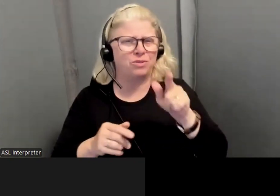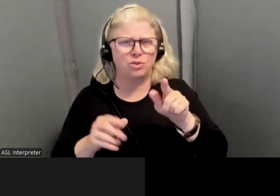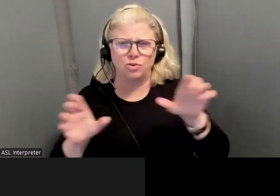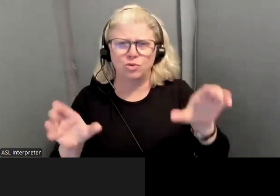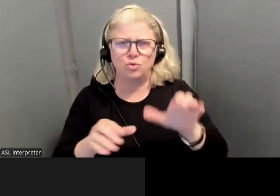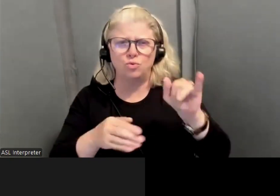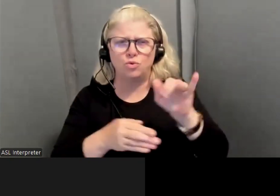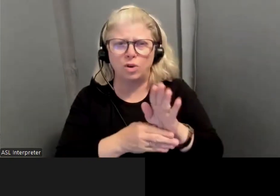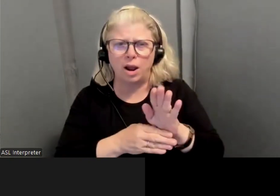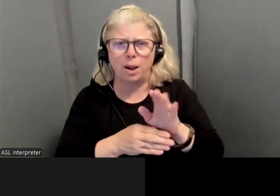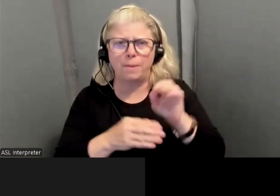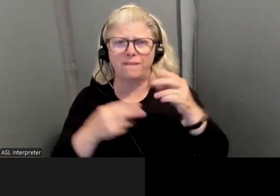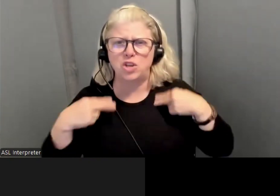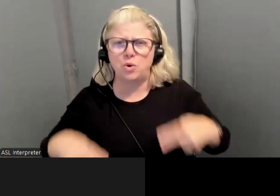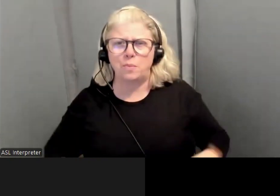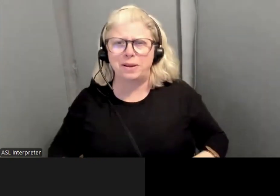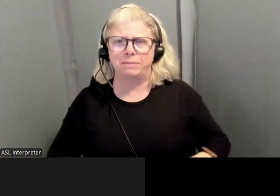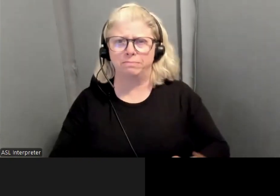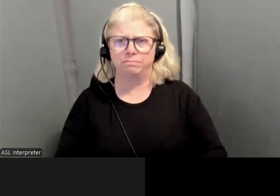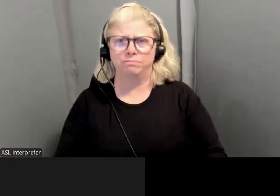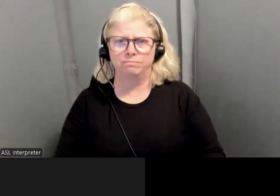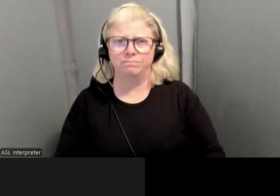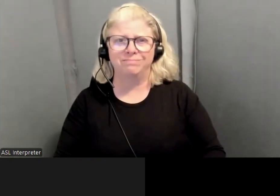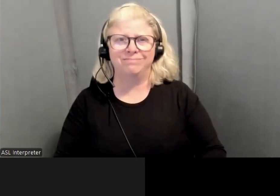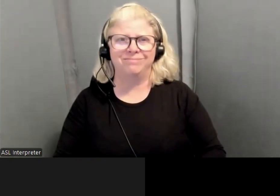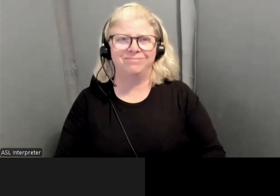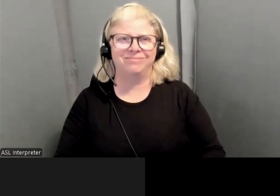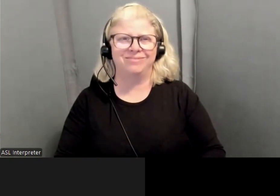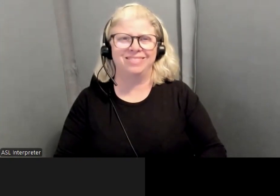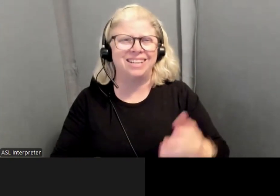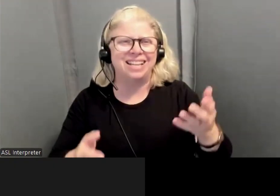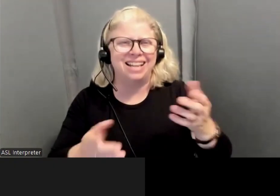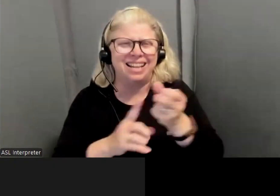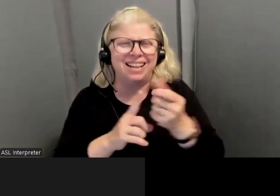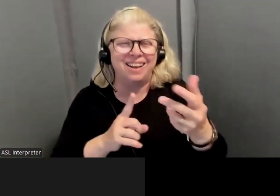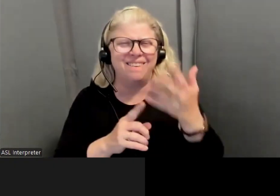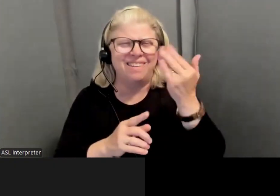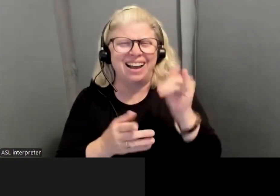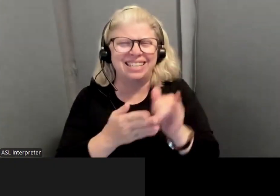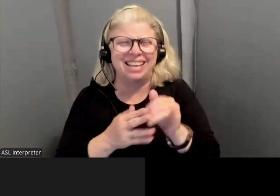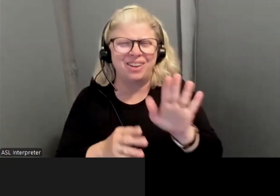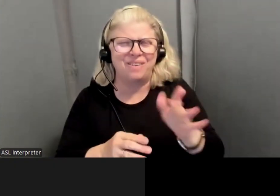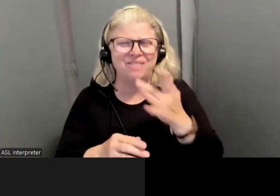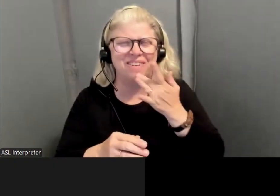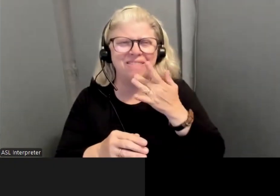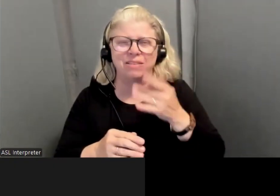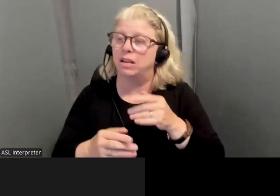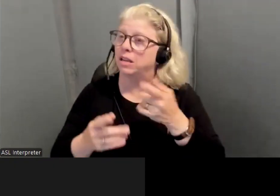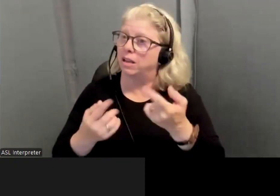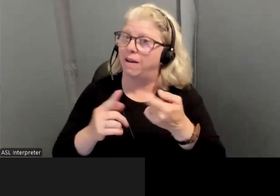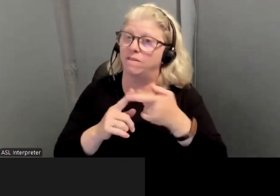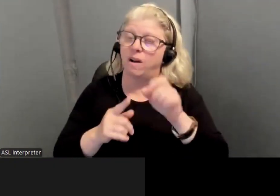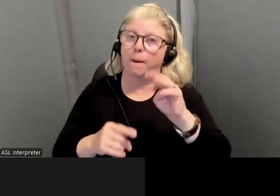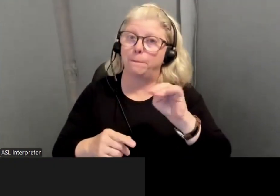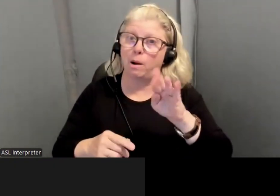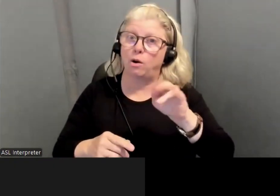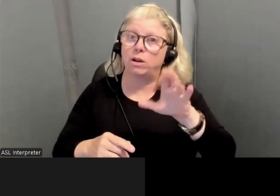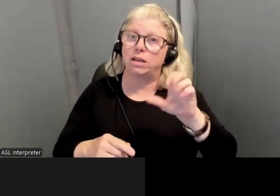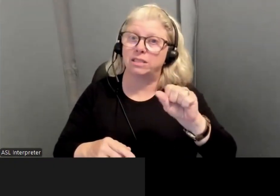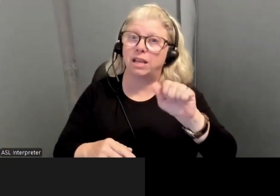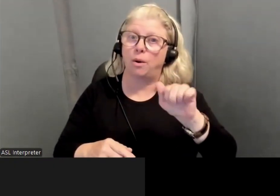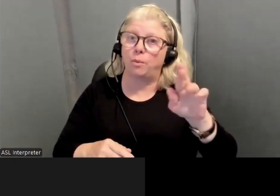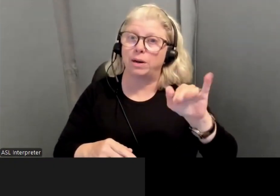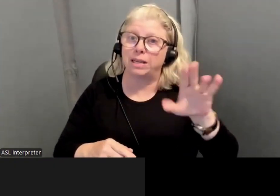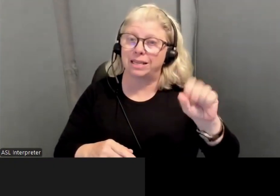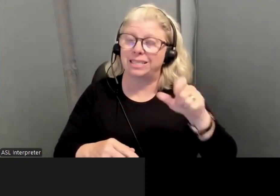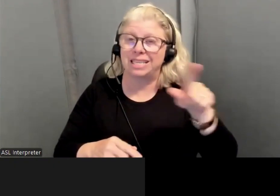job of a human being? Just tell a little bit why is that one of your favorites? That comes from Marcus Aurelius. Now, Marcus Aurelius